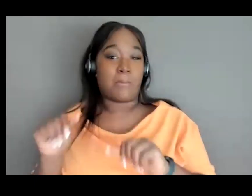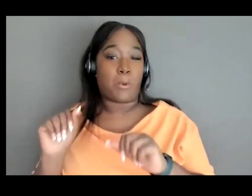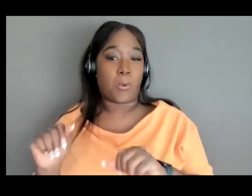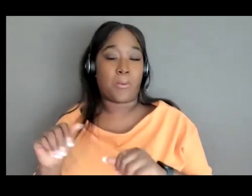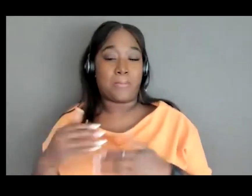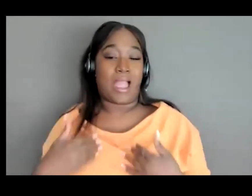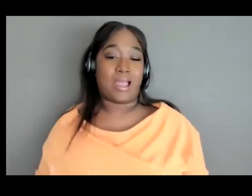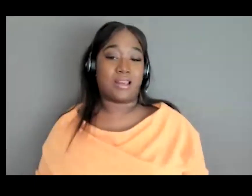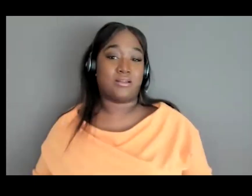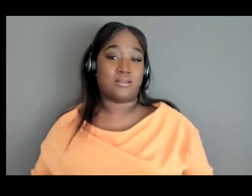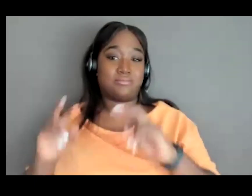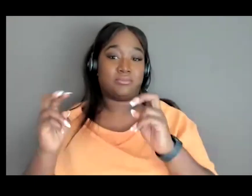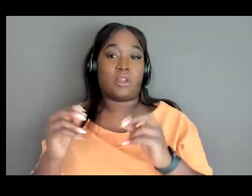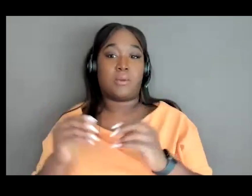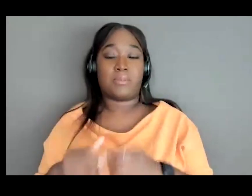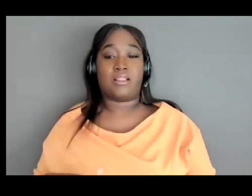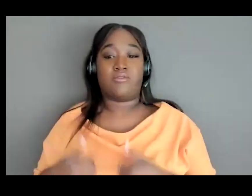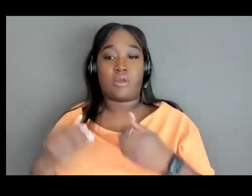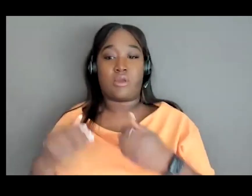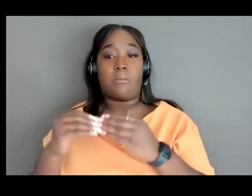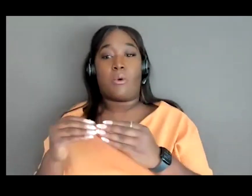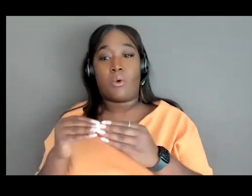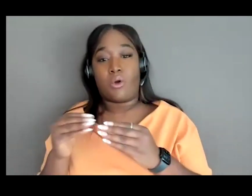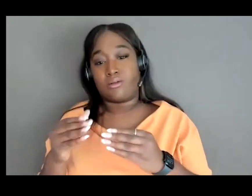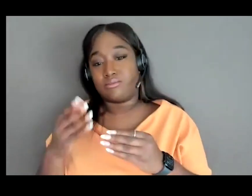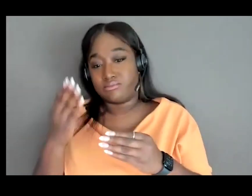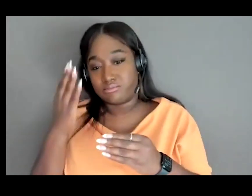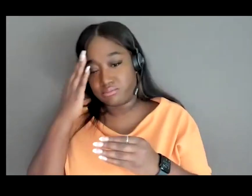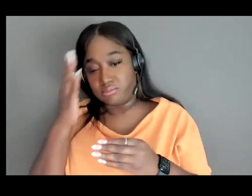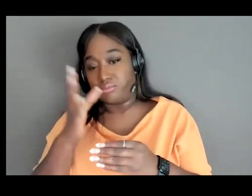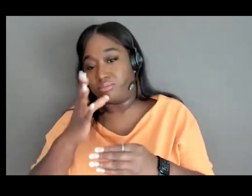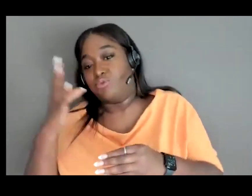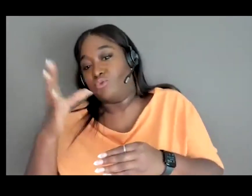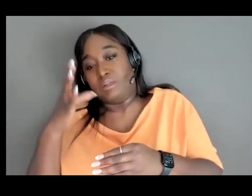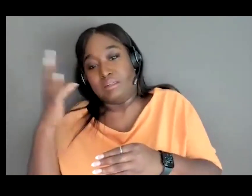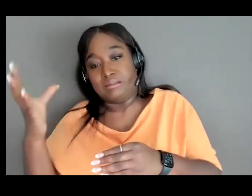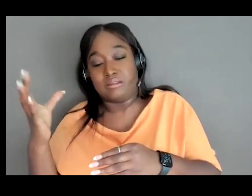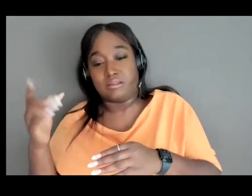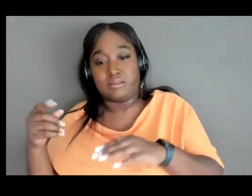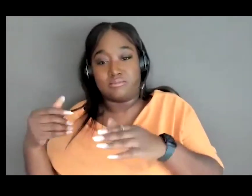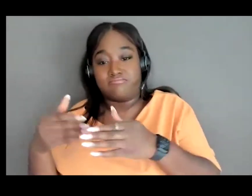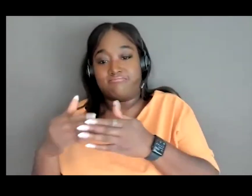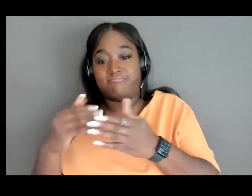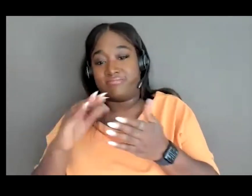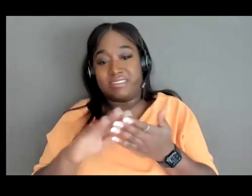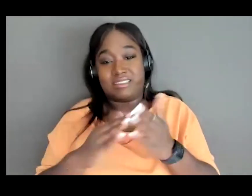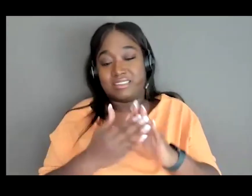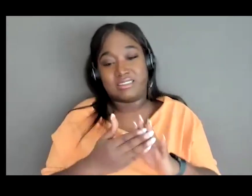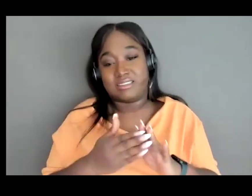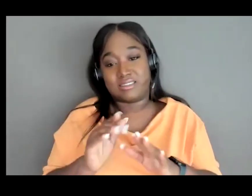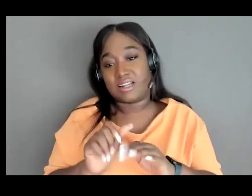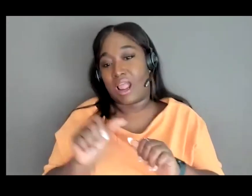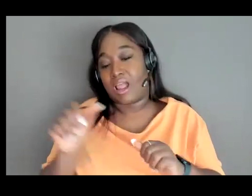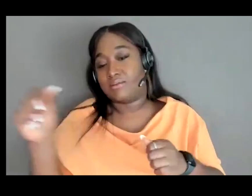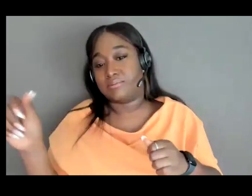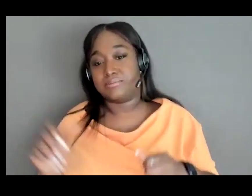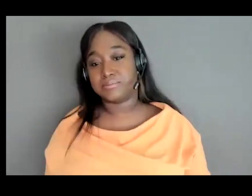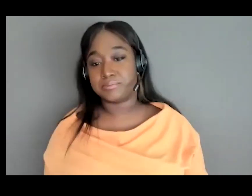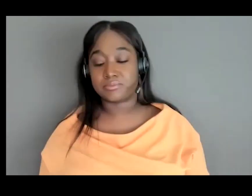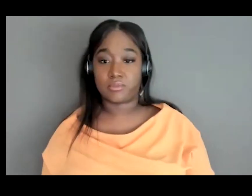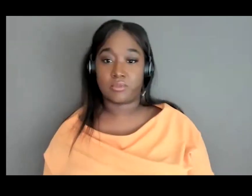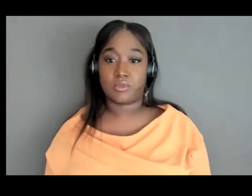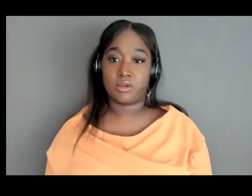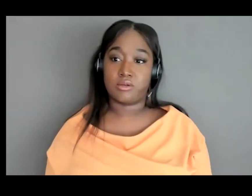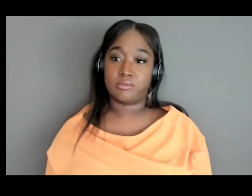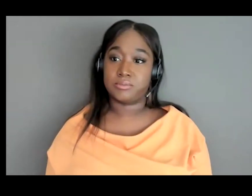marginal fringe community on the outskirts of the city. So we want to measure